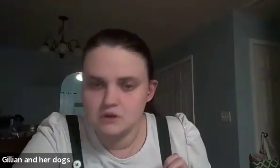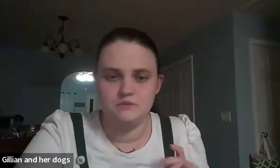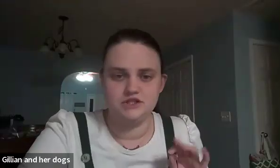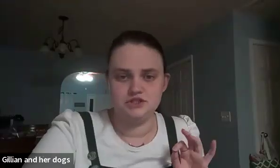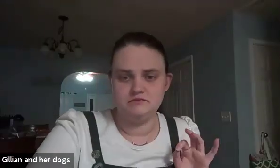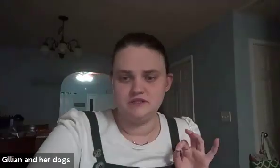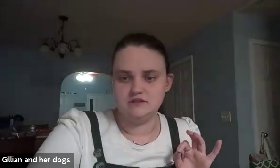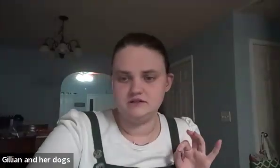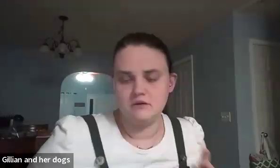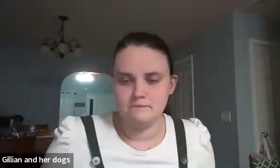Oh, we should be good. Okay.